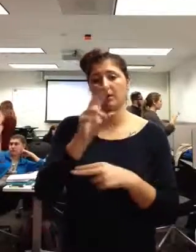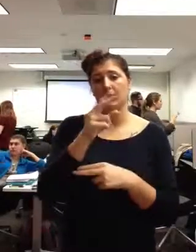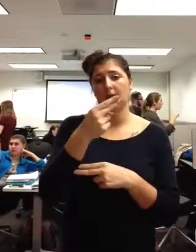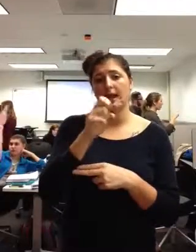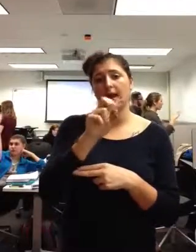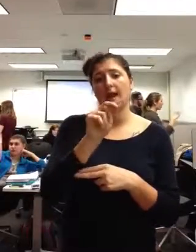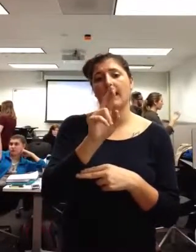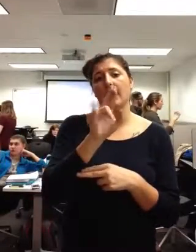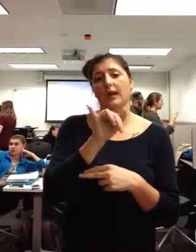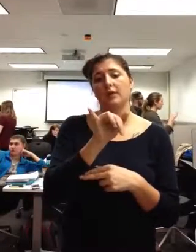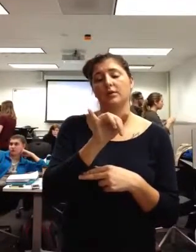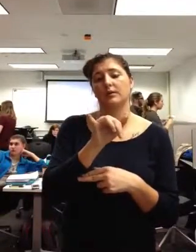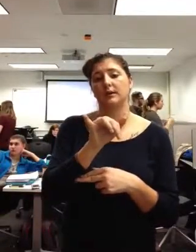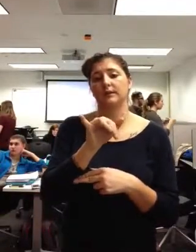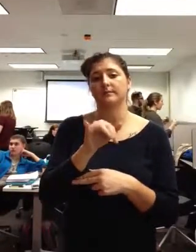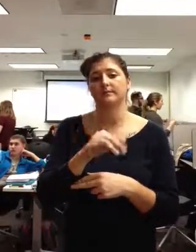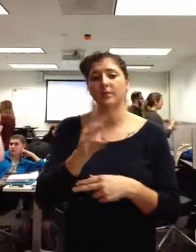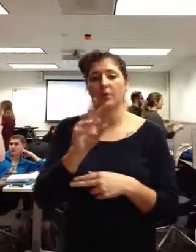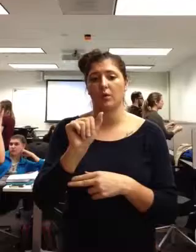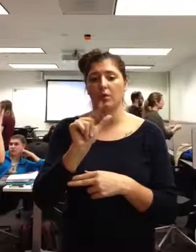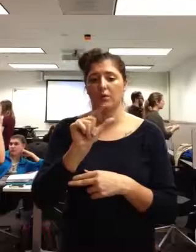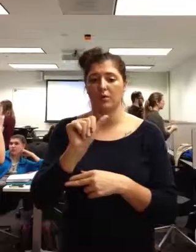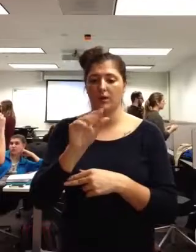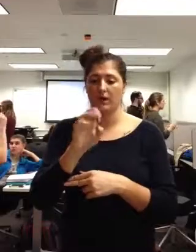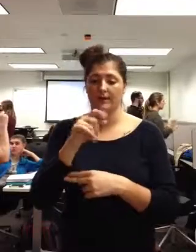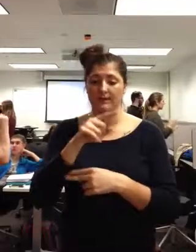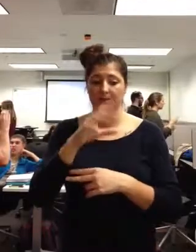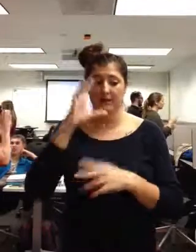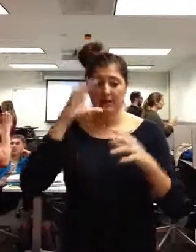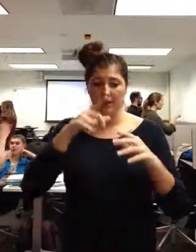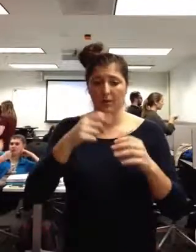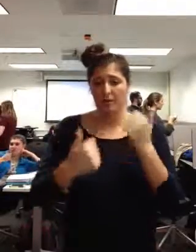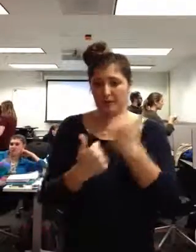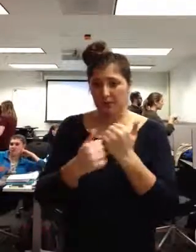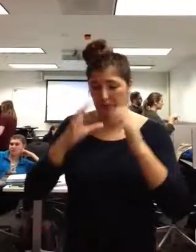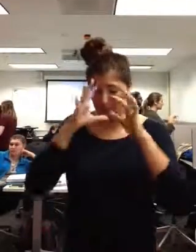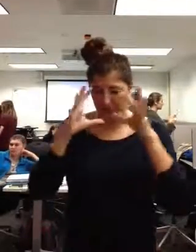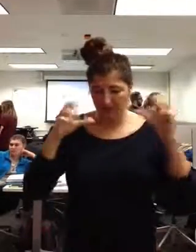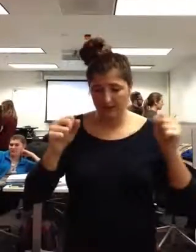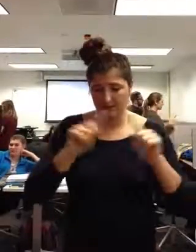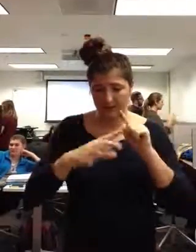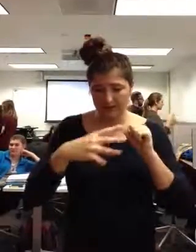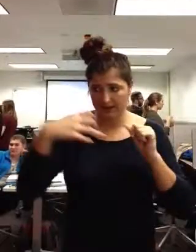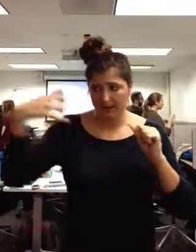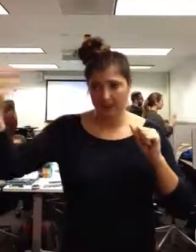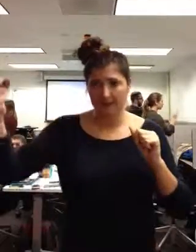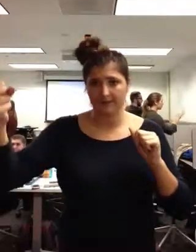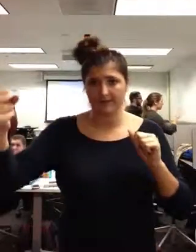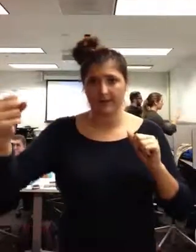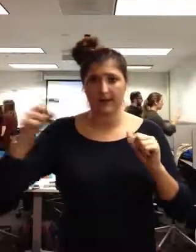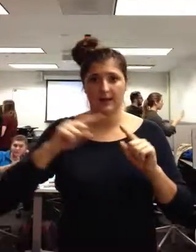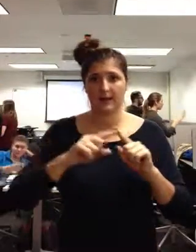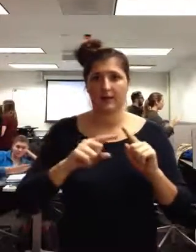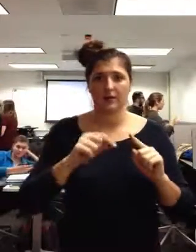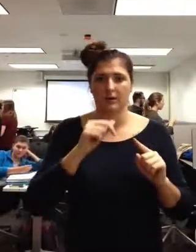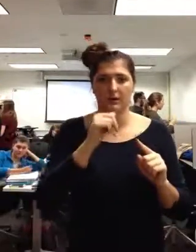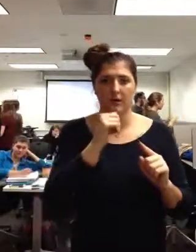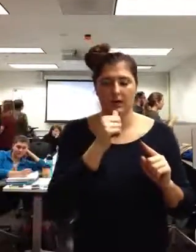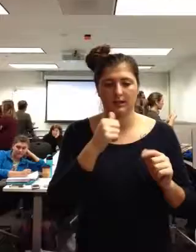Roosevelt's vice president in 1940 through 44, but he was far less antagonistic to the Soviet Union than most